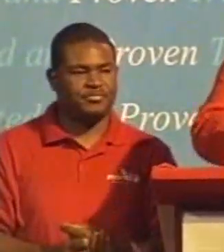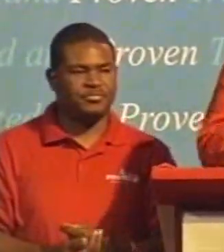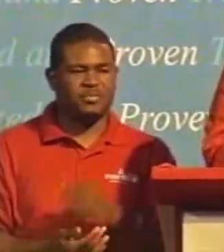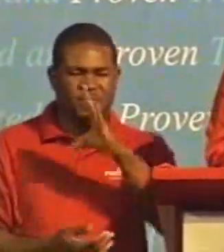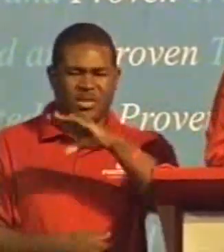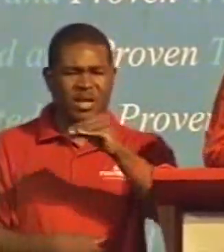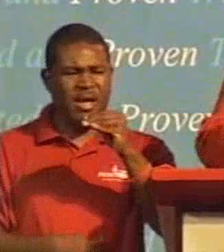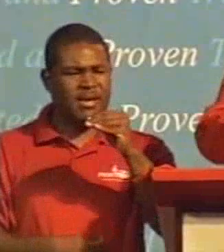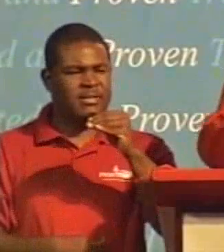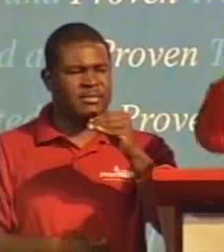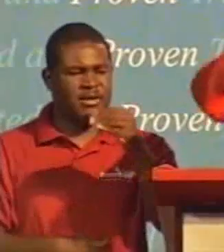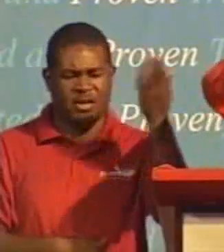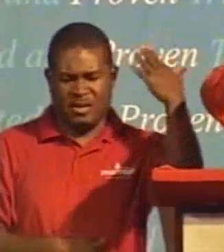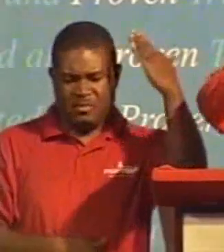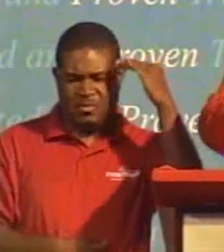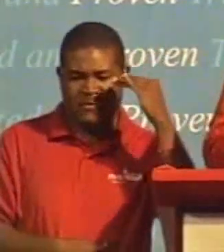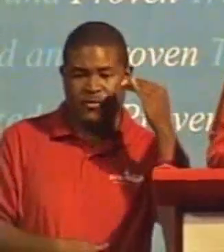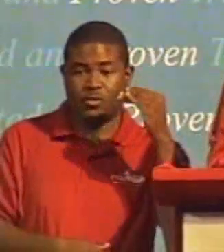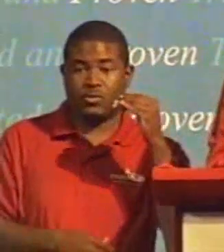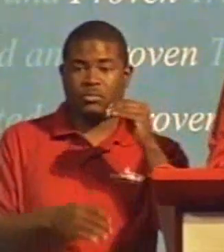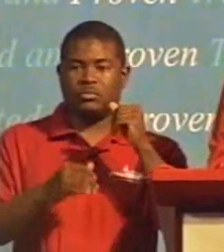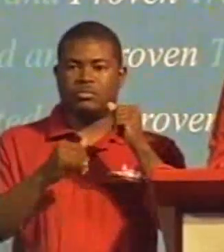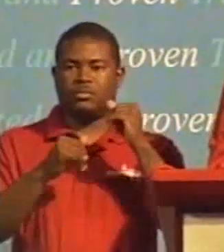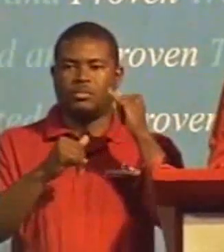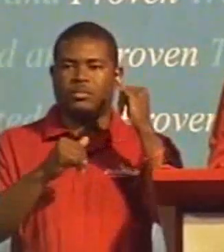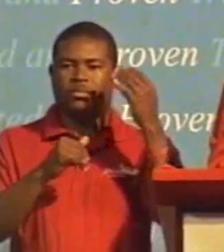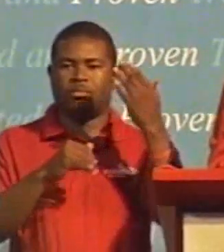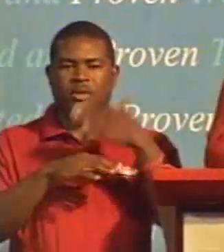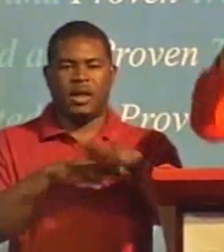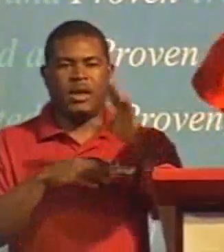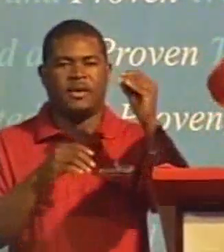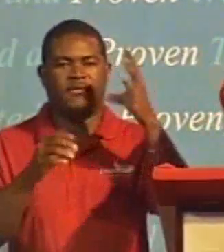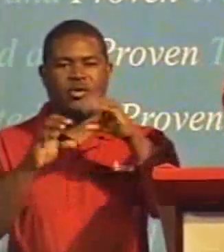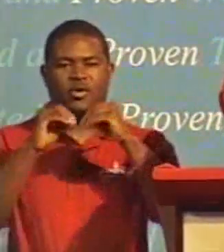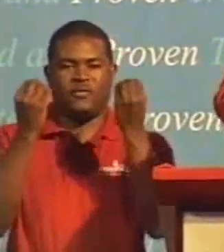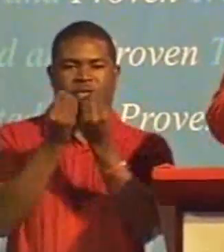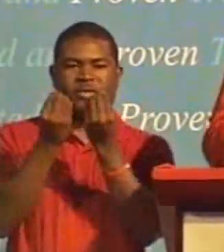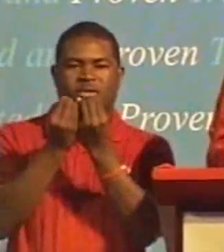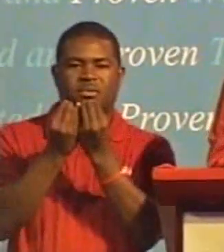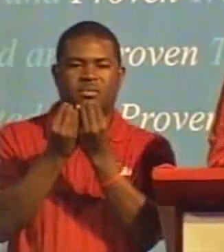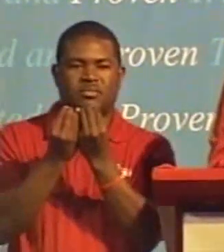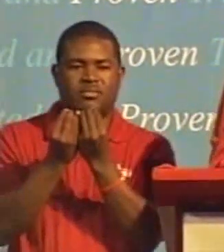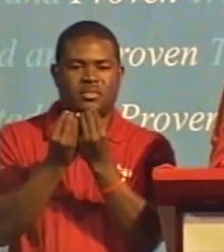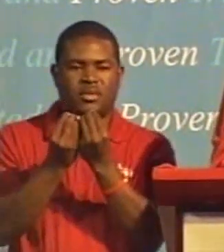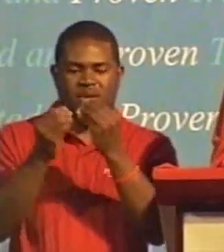And before they left office, they put the road out to bid.